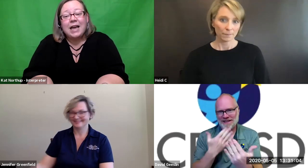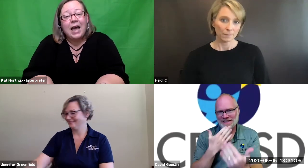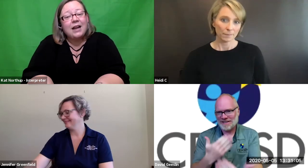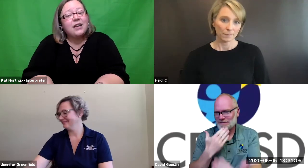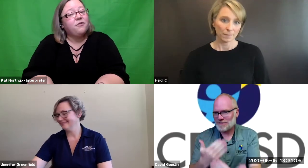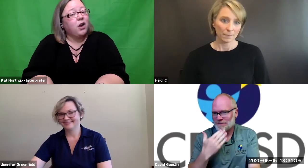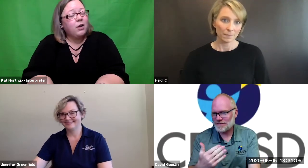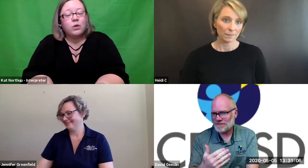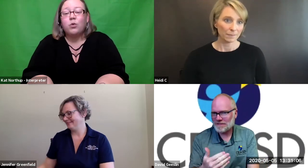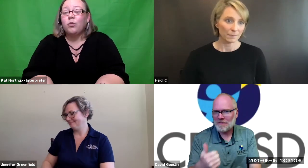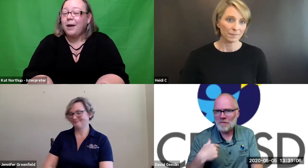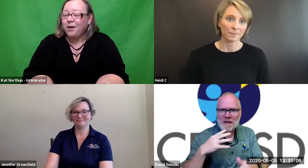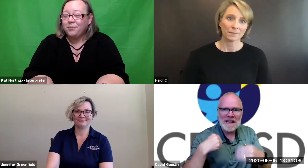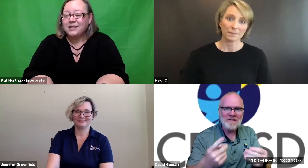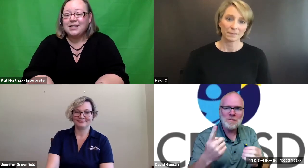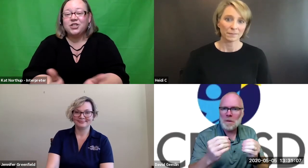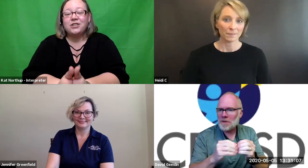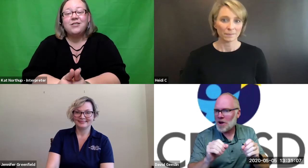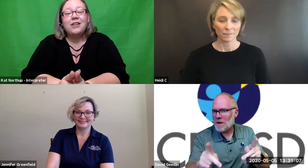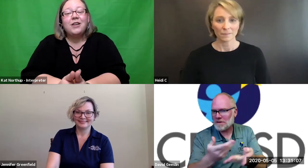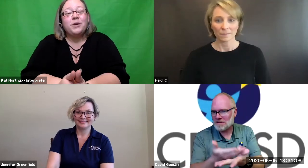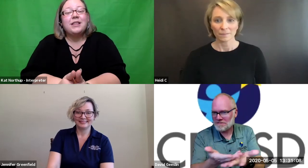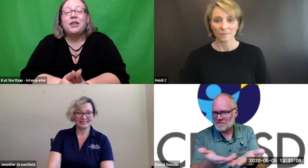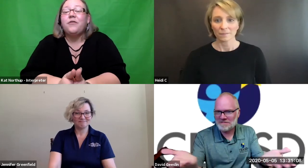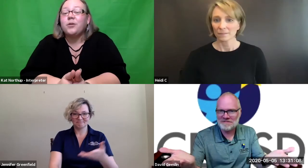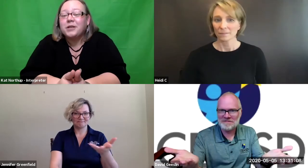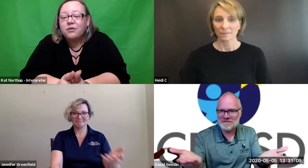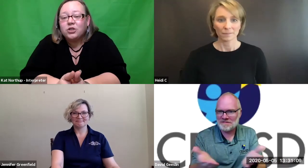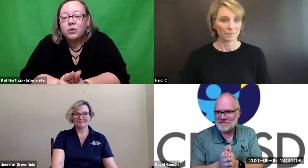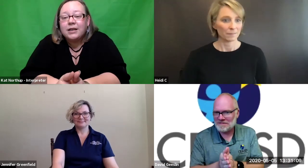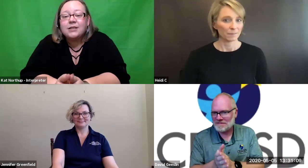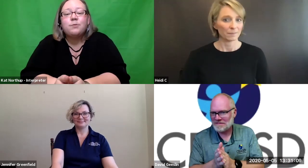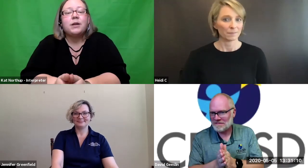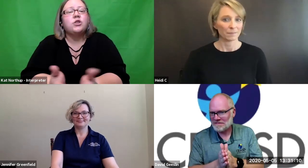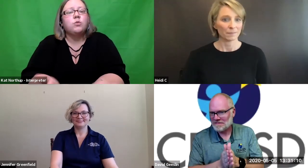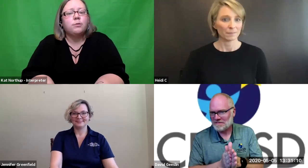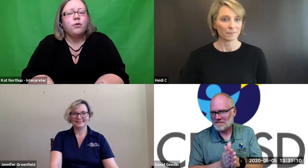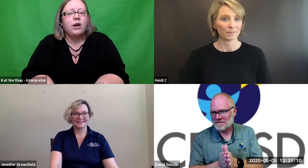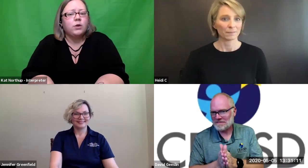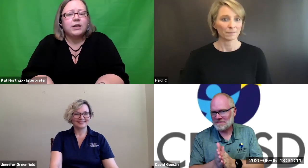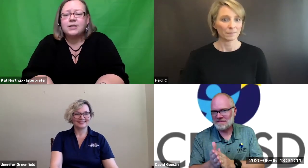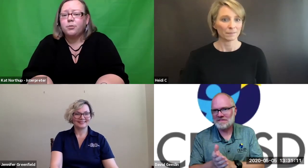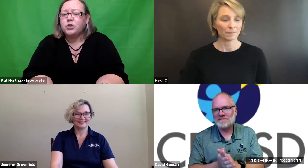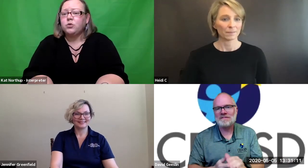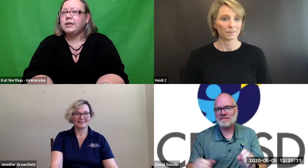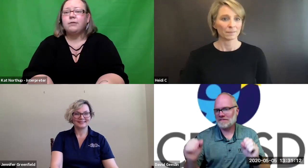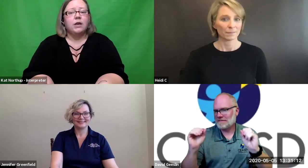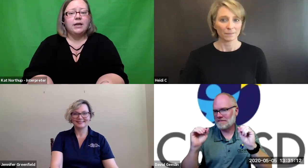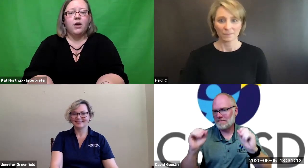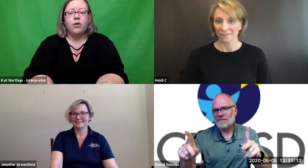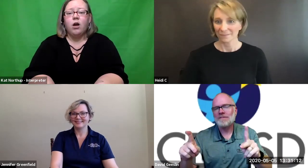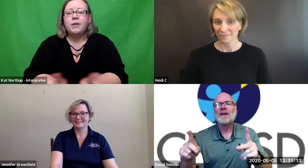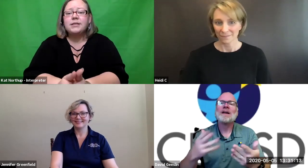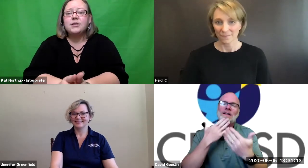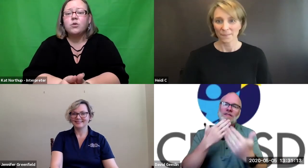would like to add? If not, we will wrap up this session. We thank you very much for joining us, but I do want to provide one last opportunity.